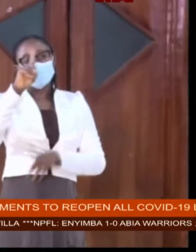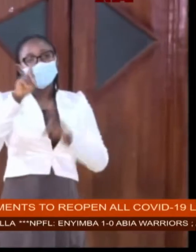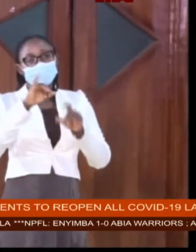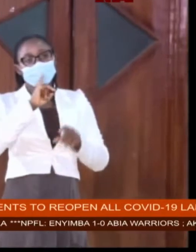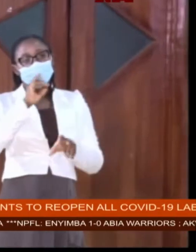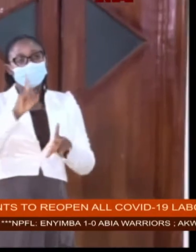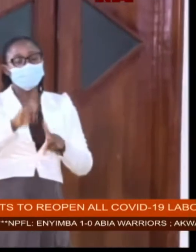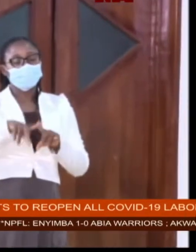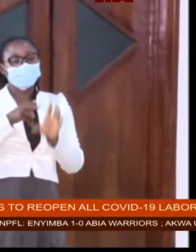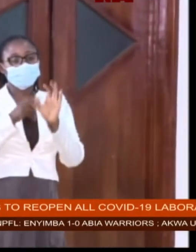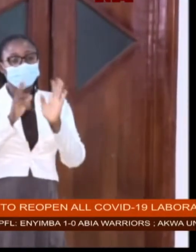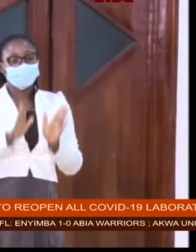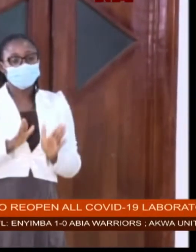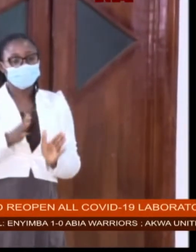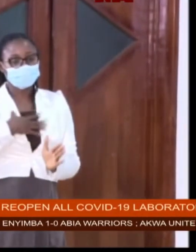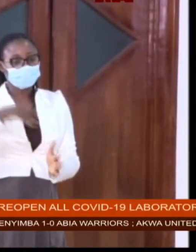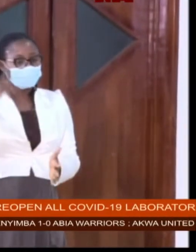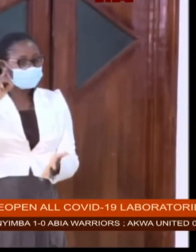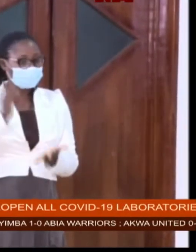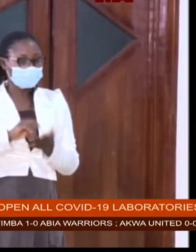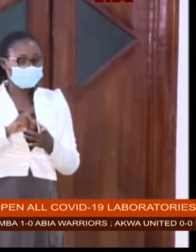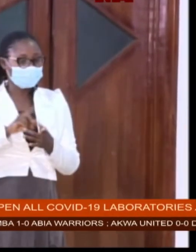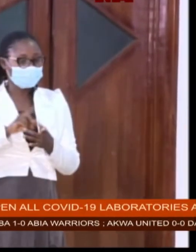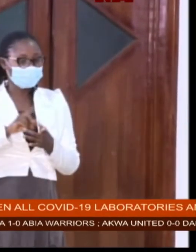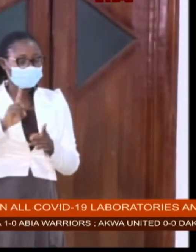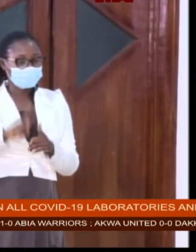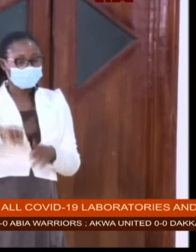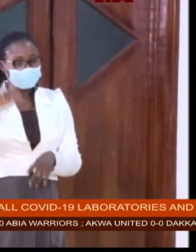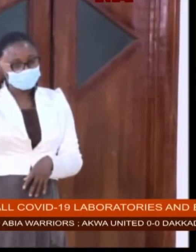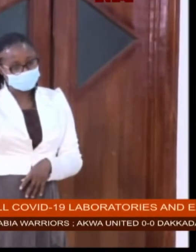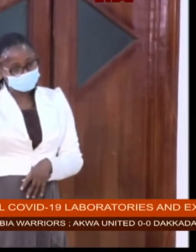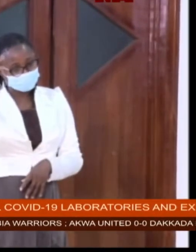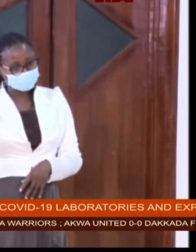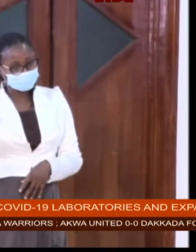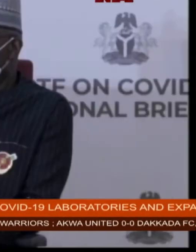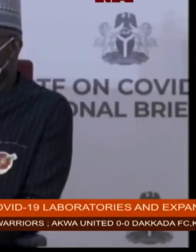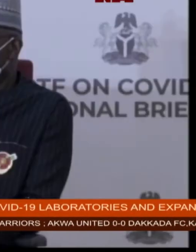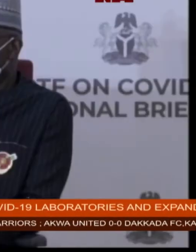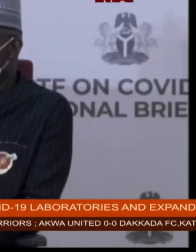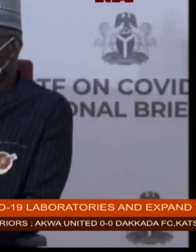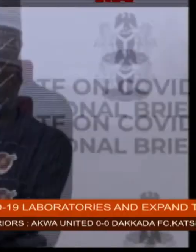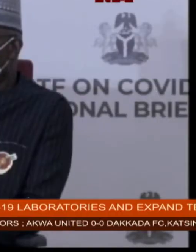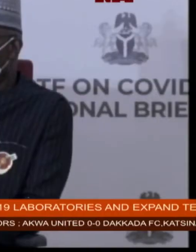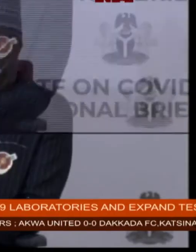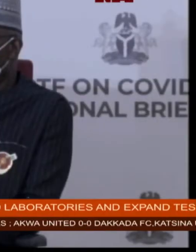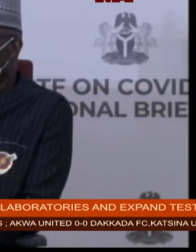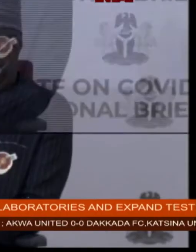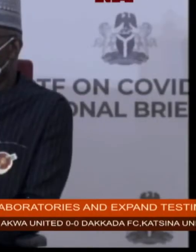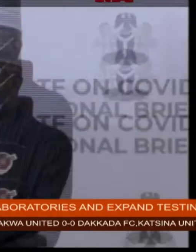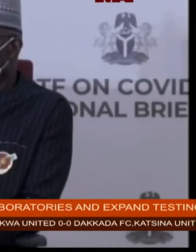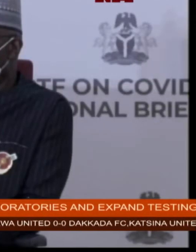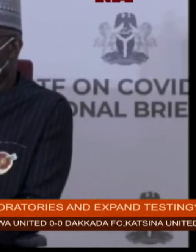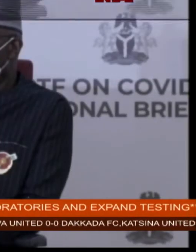Chairman and Secretary to the Government of Federation, are also the Chairman of the PTF. Sir,